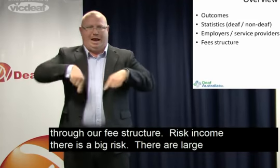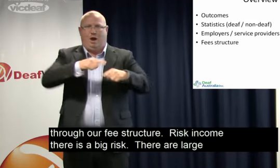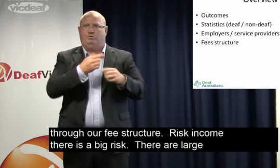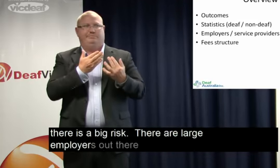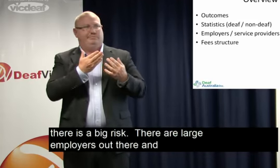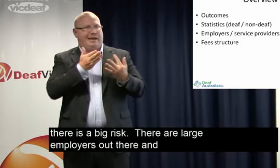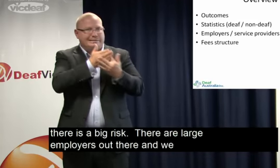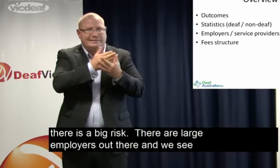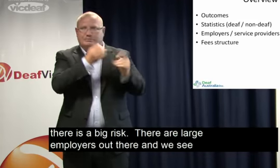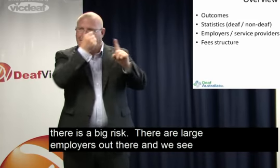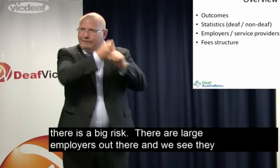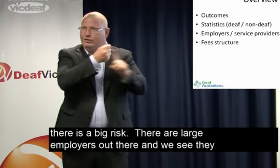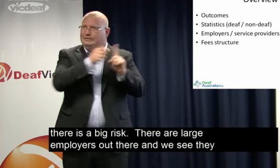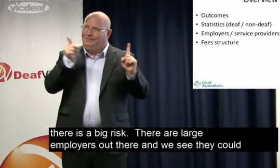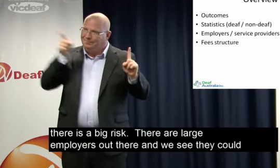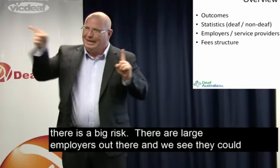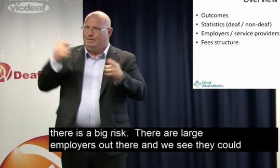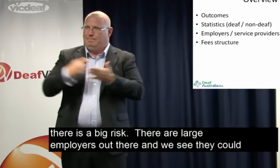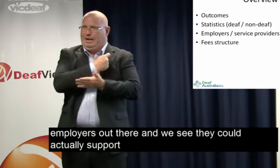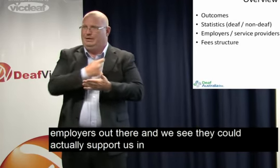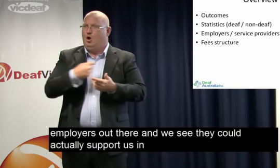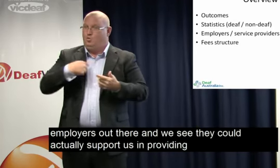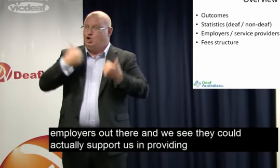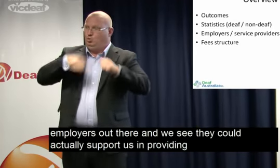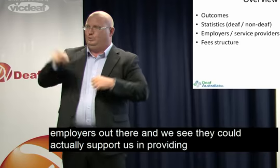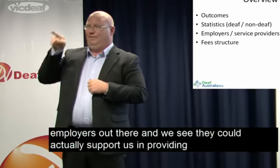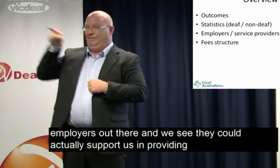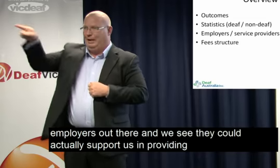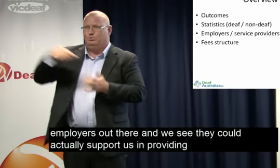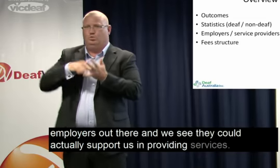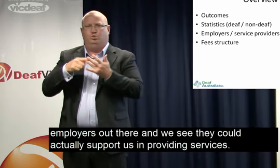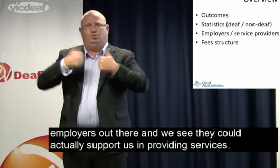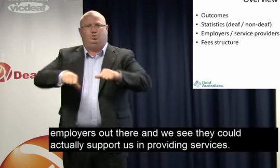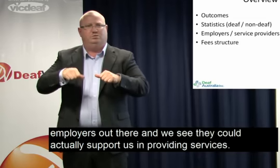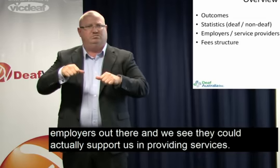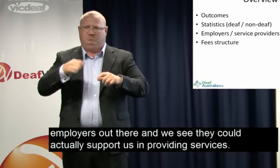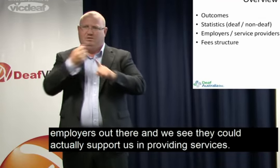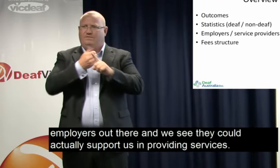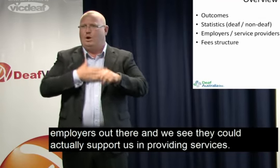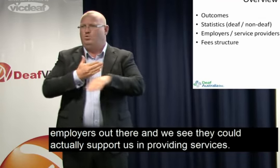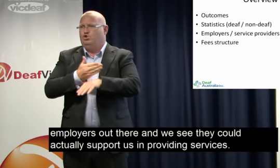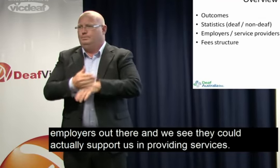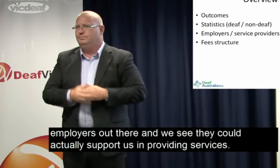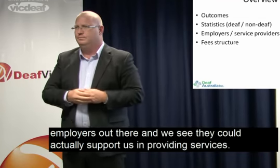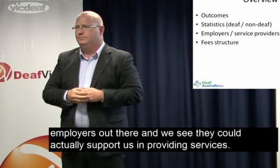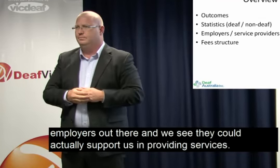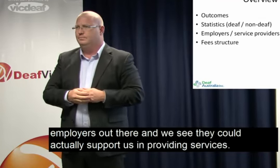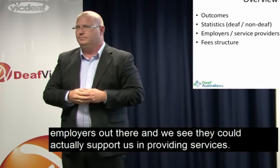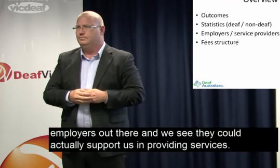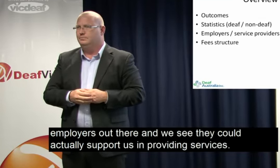for services, providing funding for access, using them to support us through this process to advocate for our